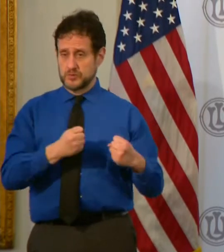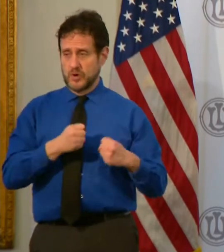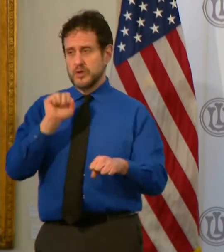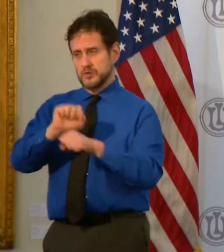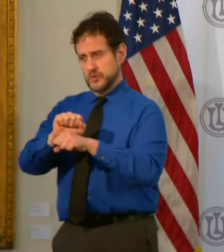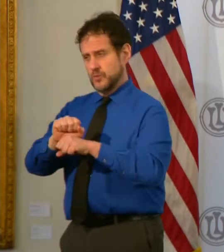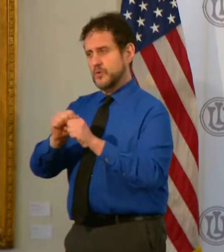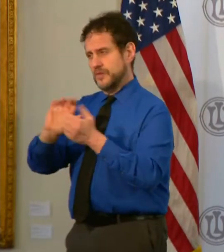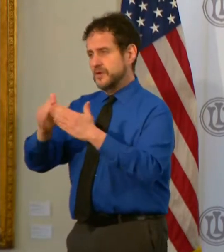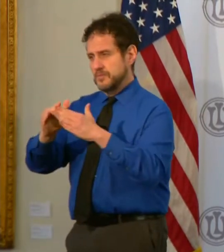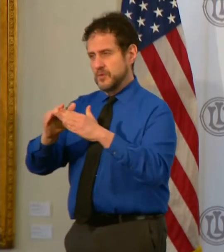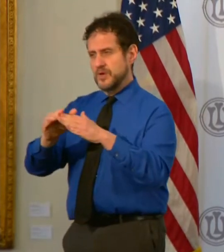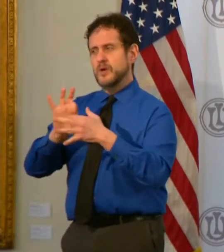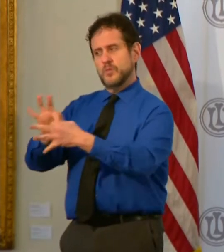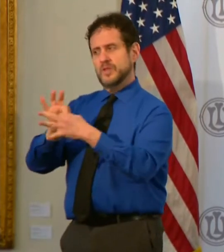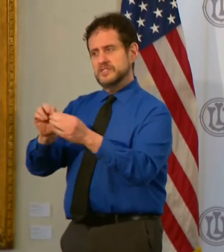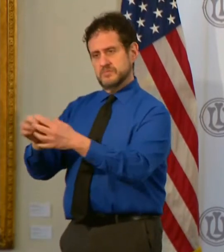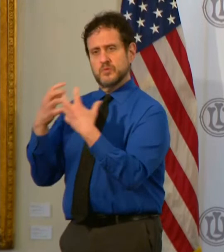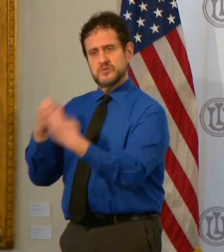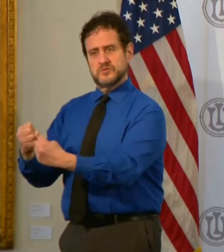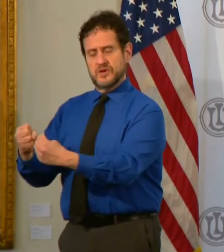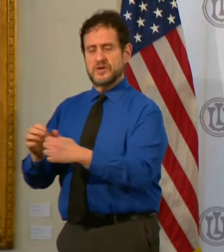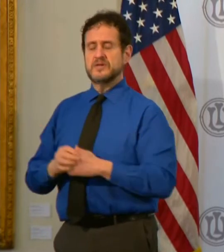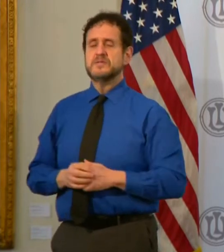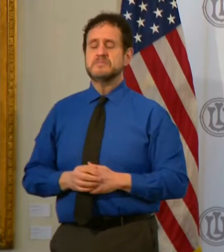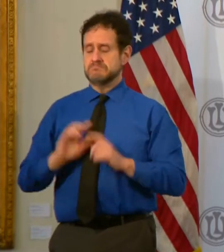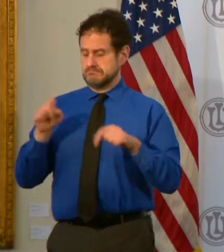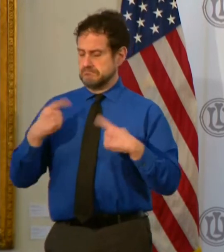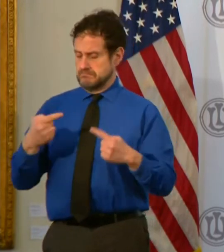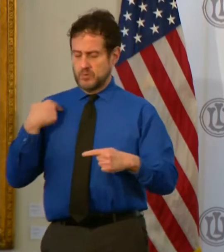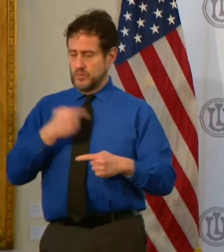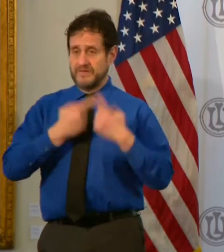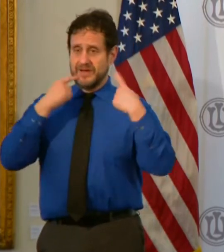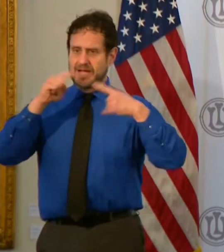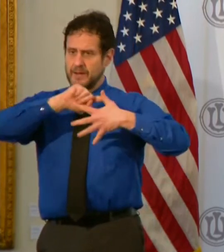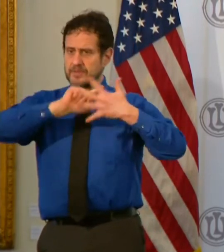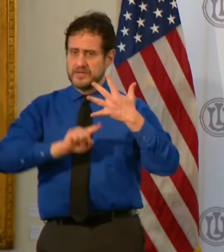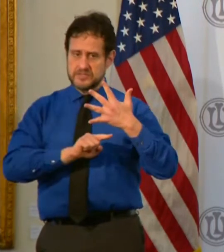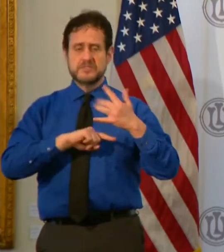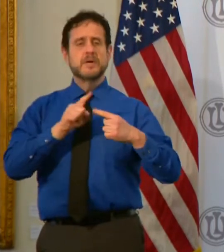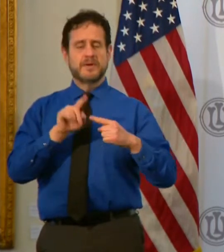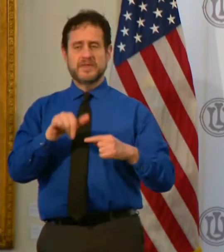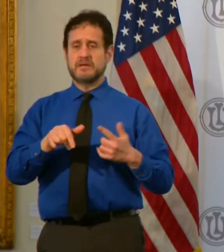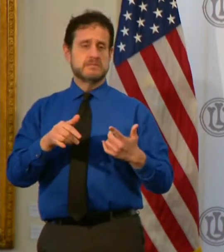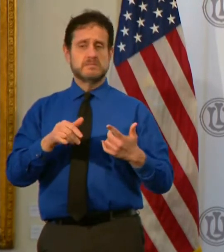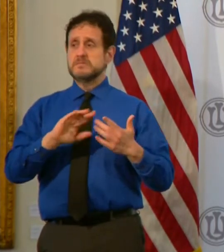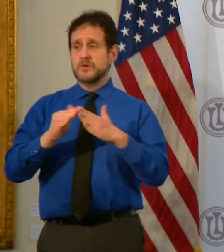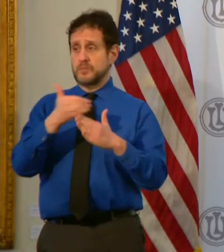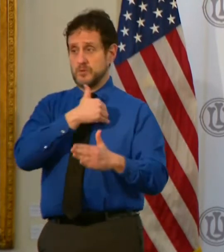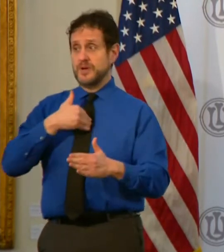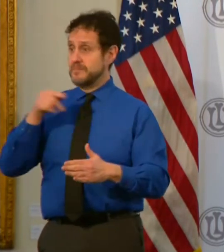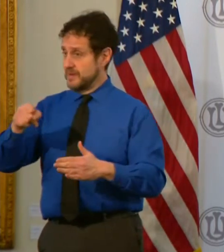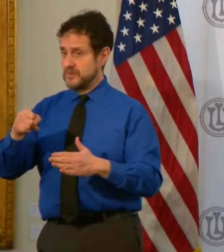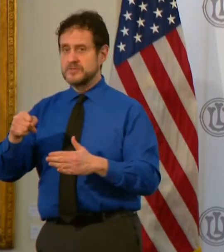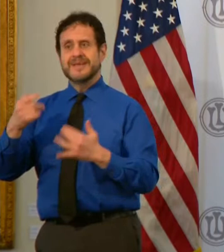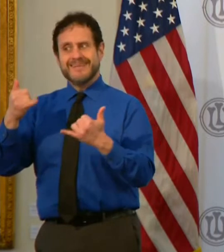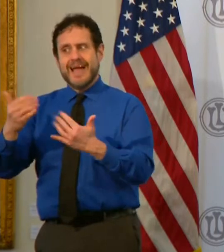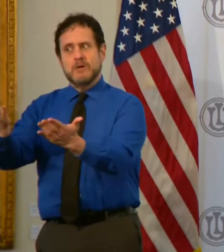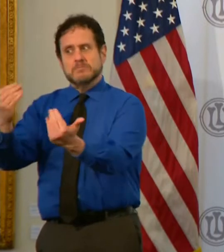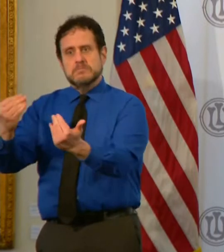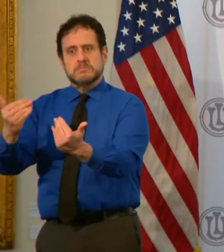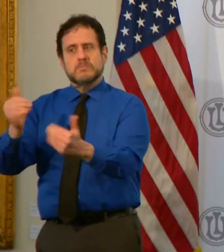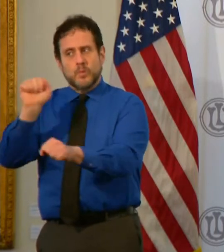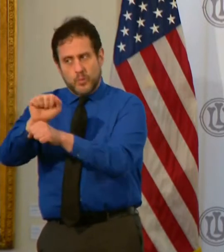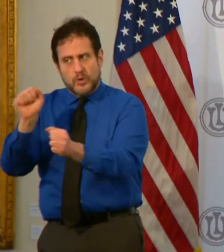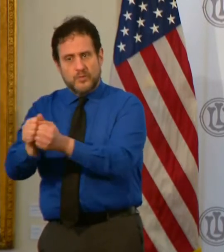to strengthen relationships. A lot of the things that we've been able to accomplish around this has been community members stepping up and working with us.